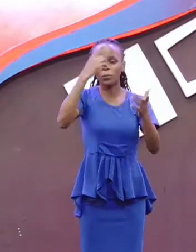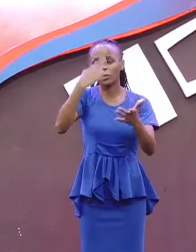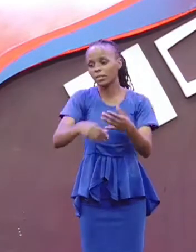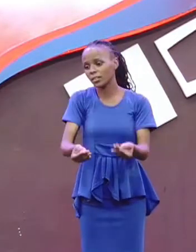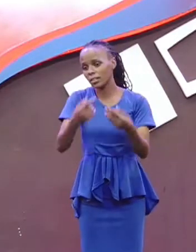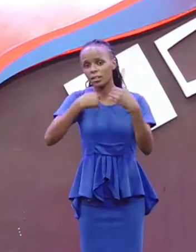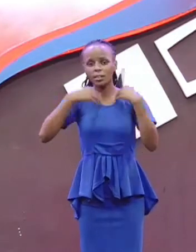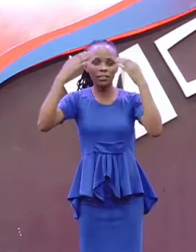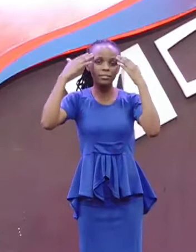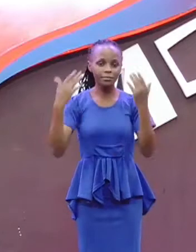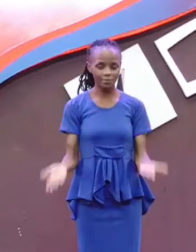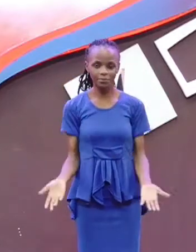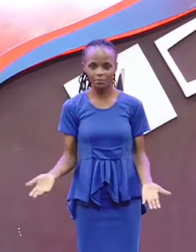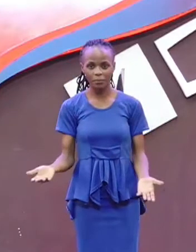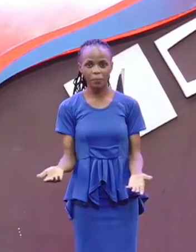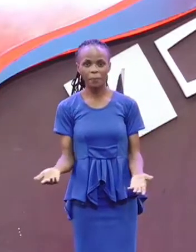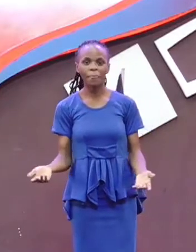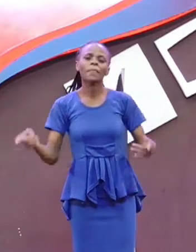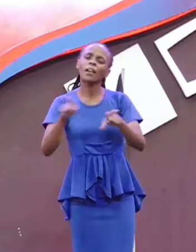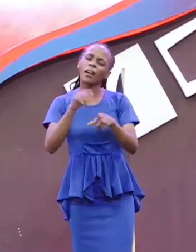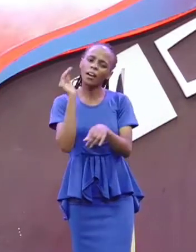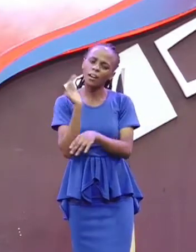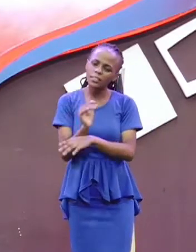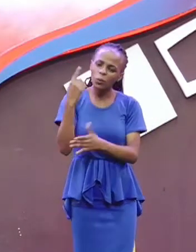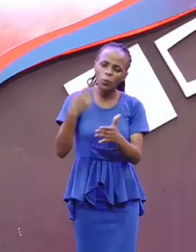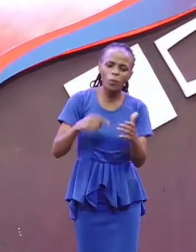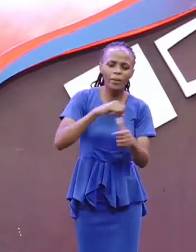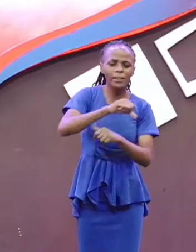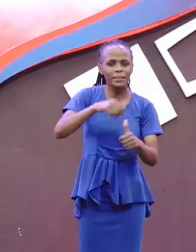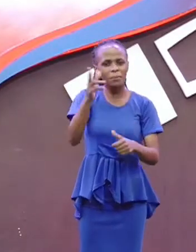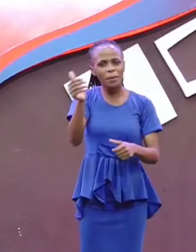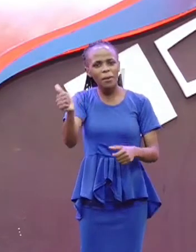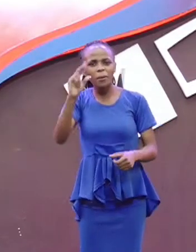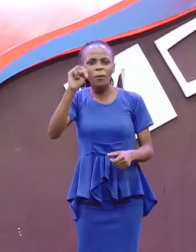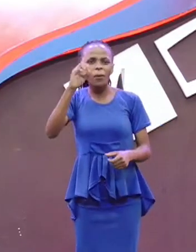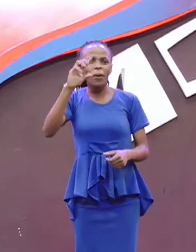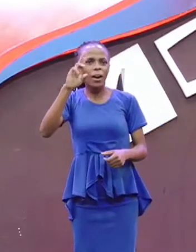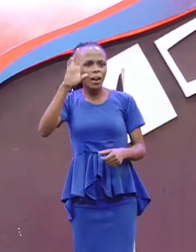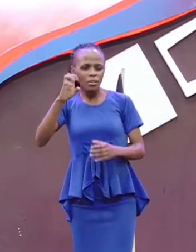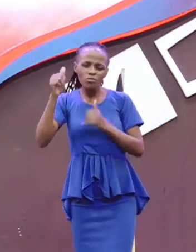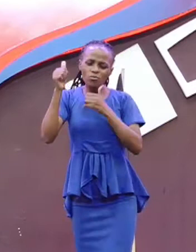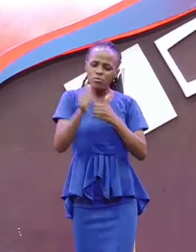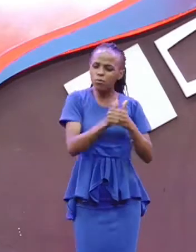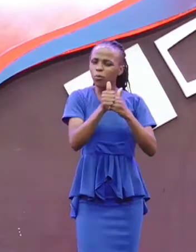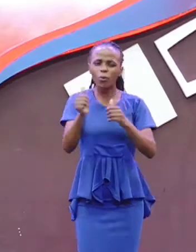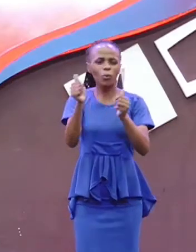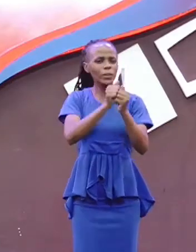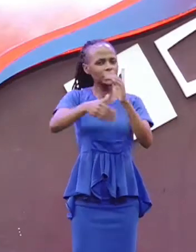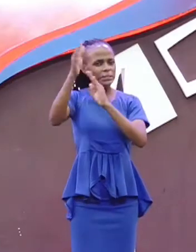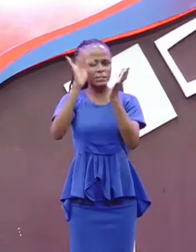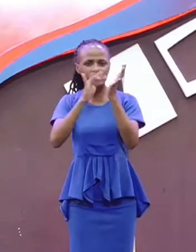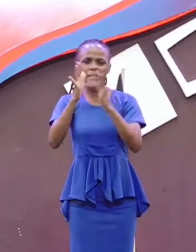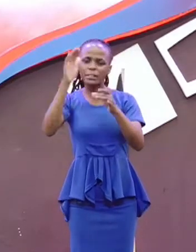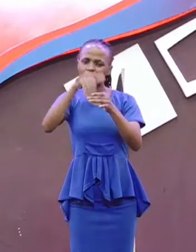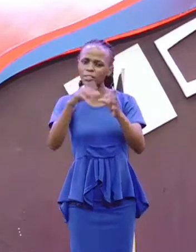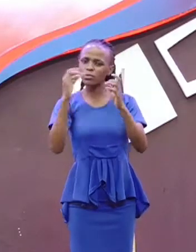what the rest did, I don't remember. And you tell me this one walked with Jesus,